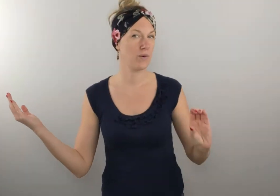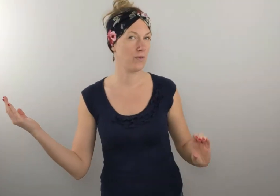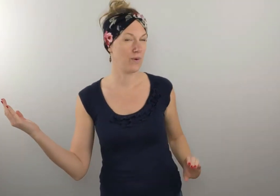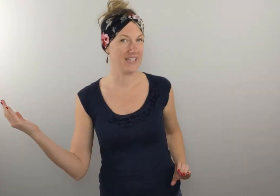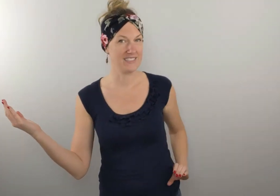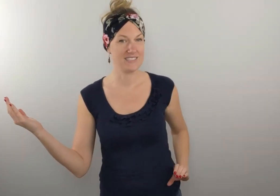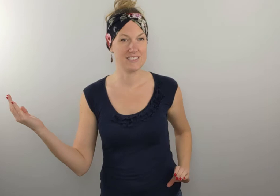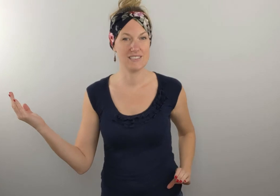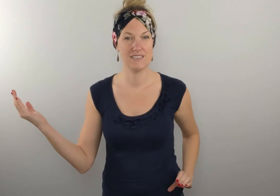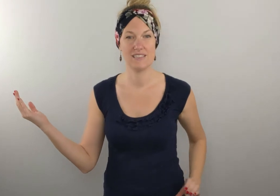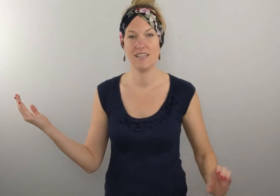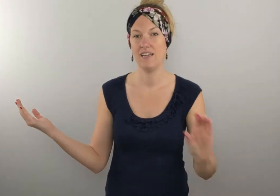Christ.